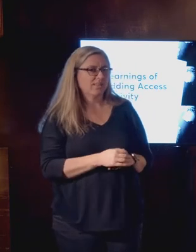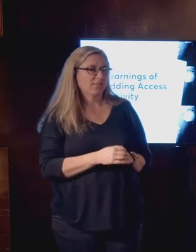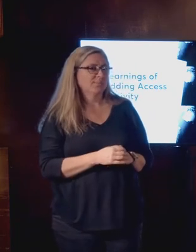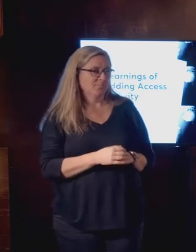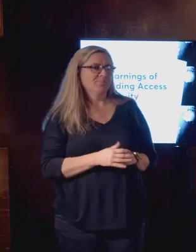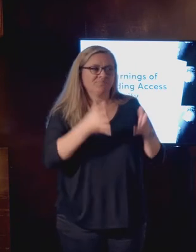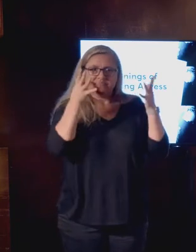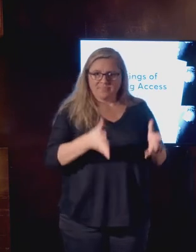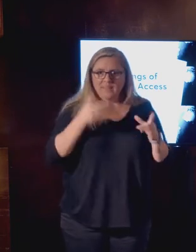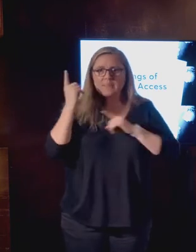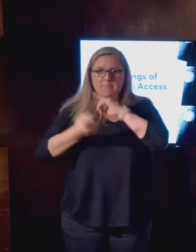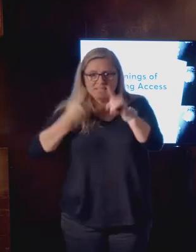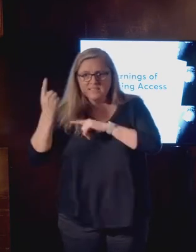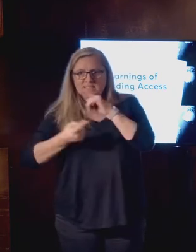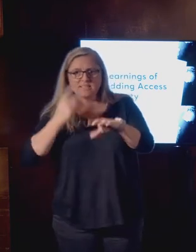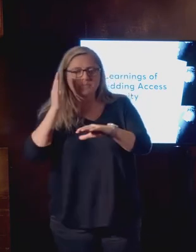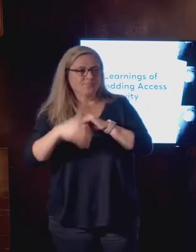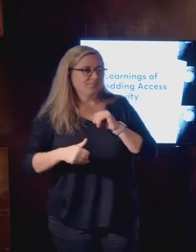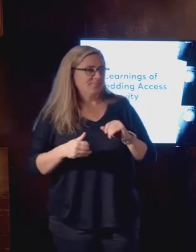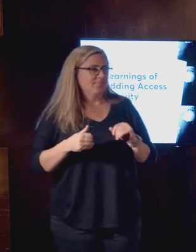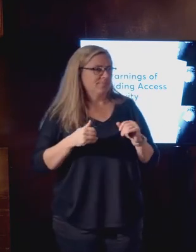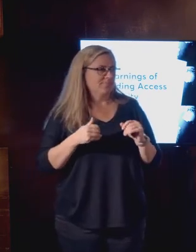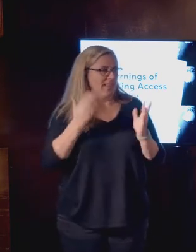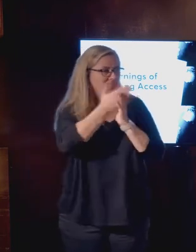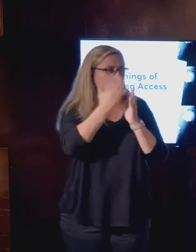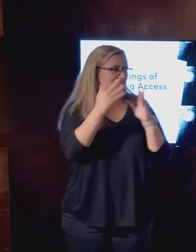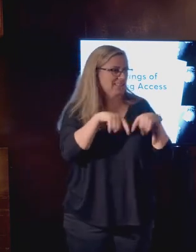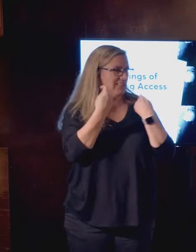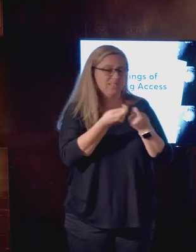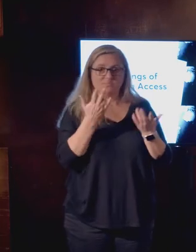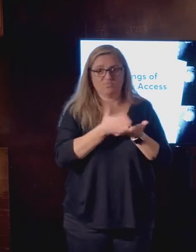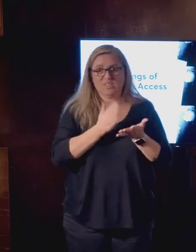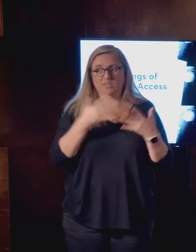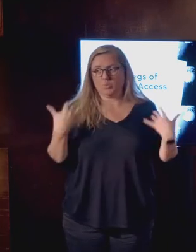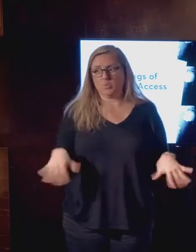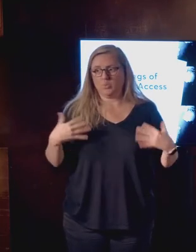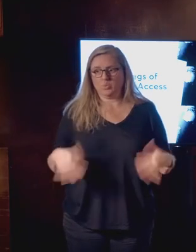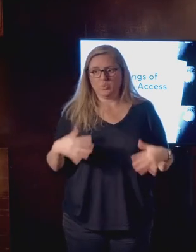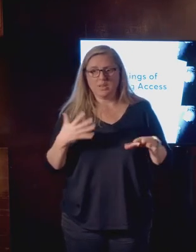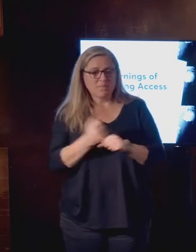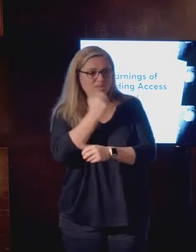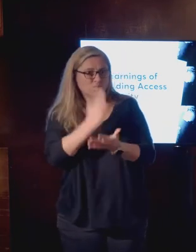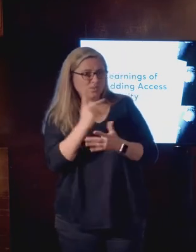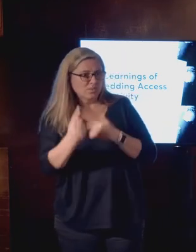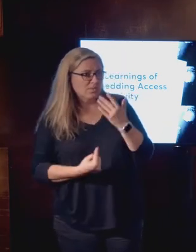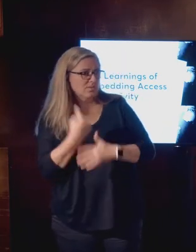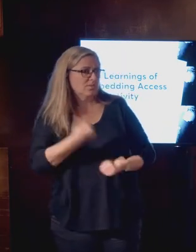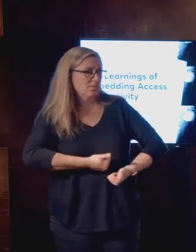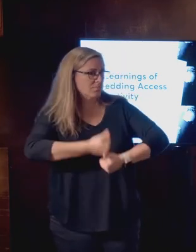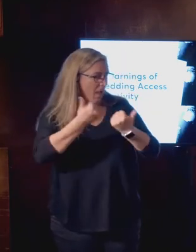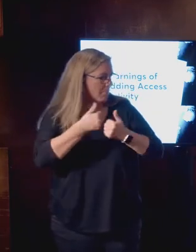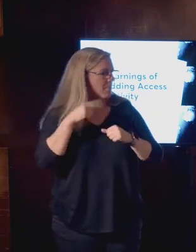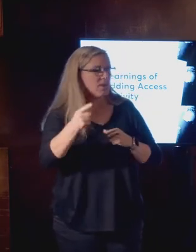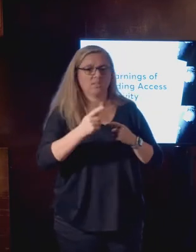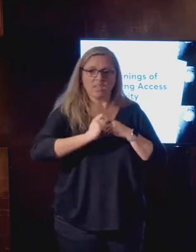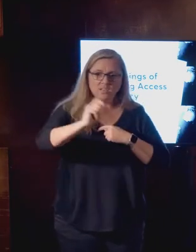we had quite a few meetings, and the access team here are incredible and made it happen. And back and forth